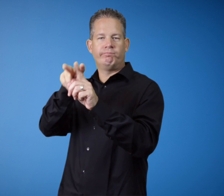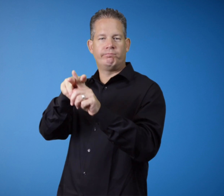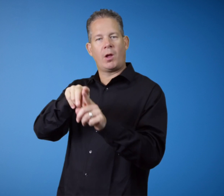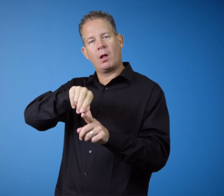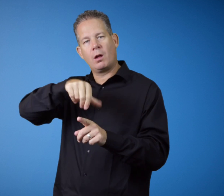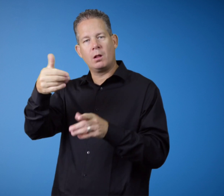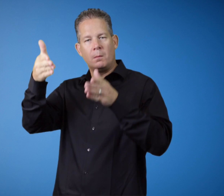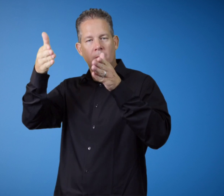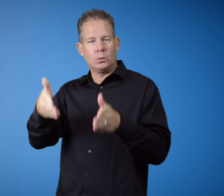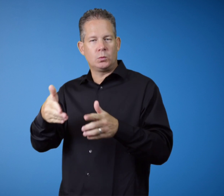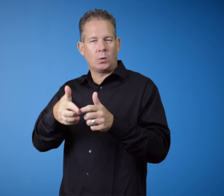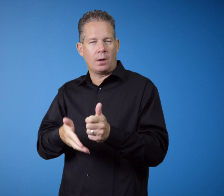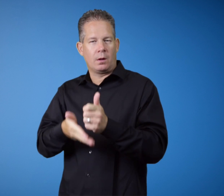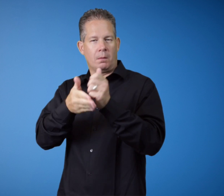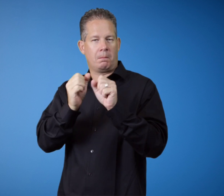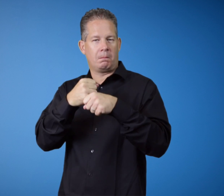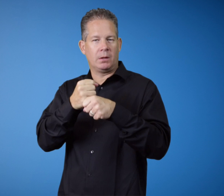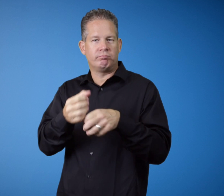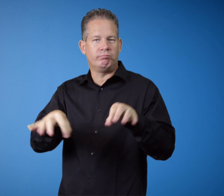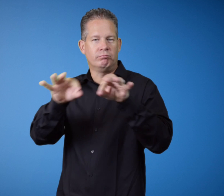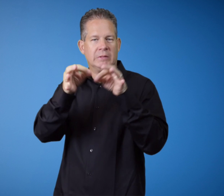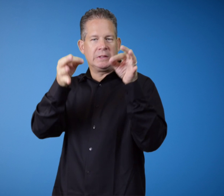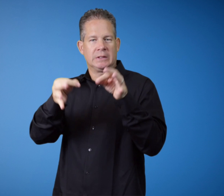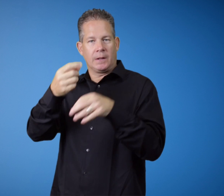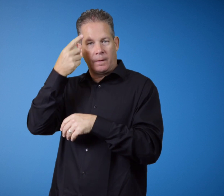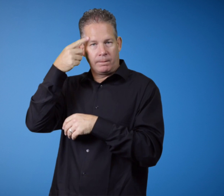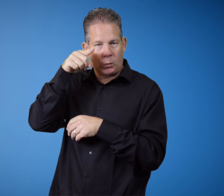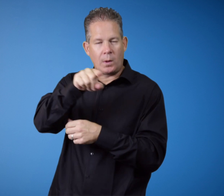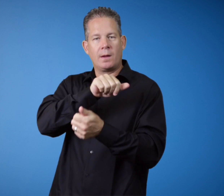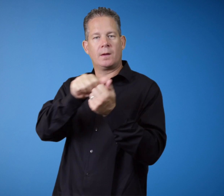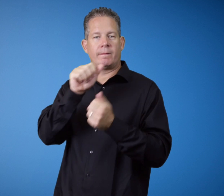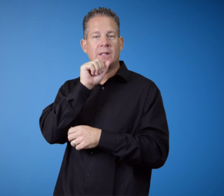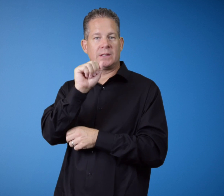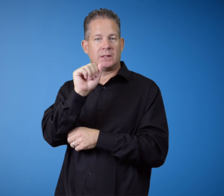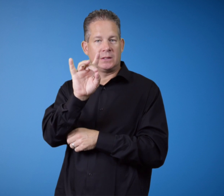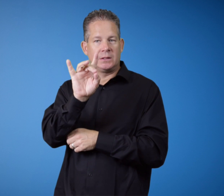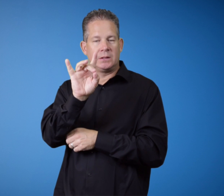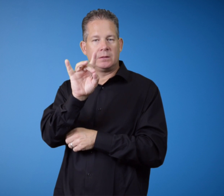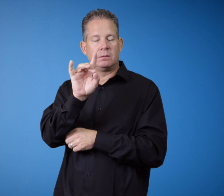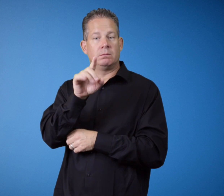Guardianship is when someone else is designated to help make important decisions for you after the age of 18.